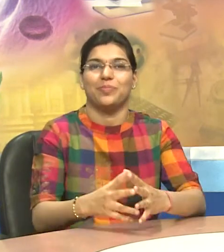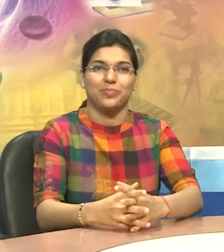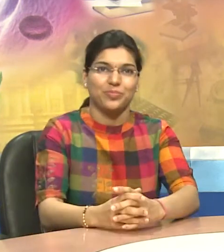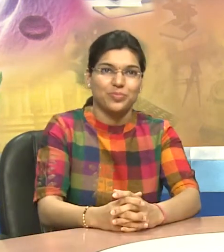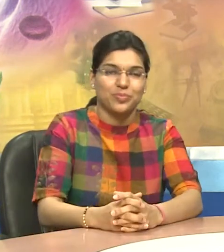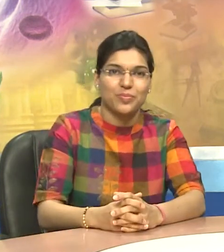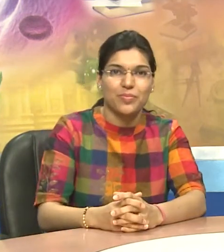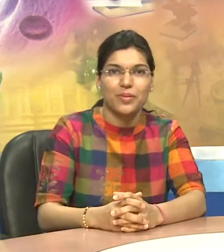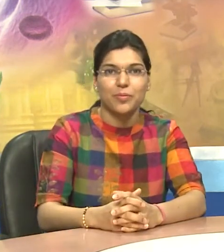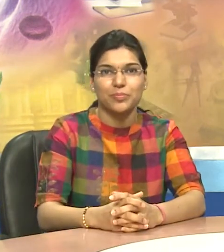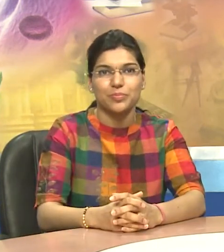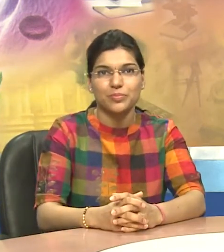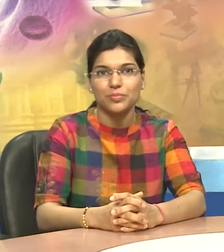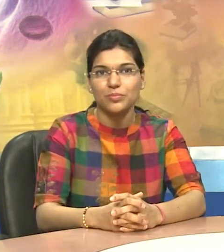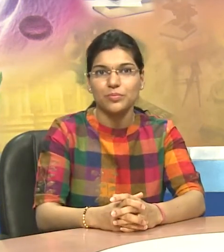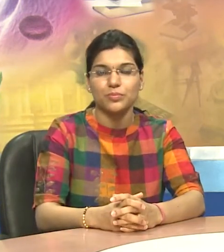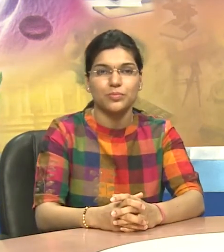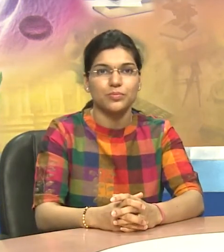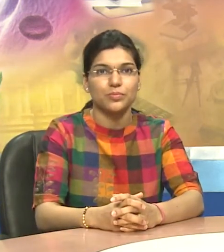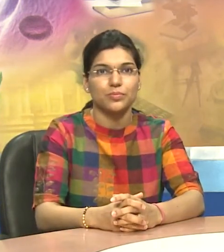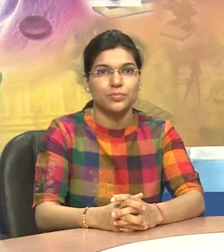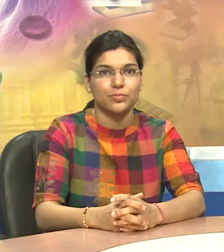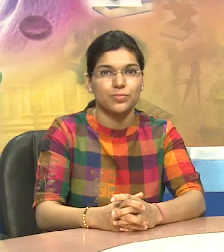automatically lessen the noise pollution.